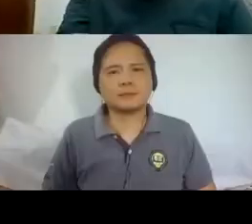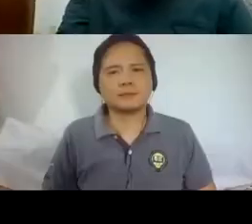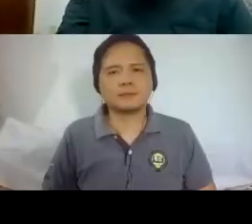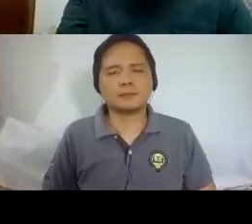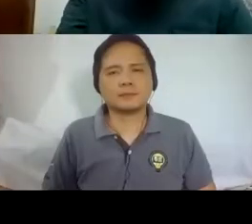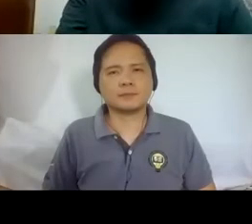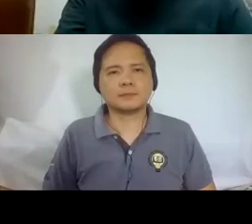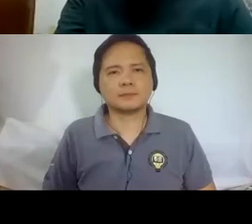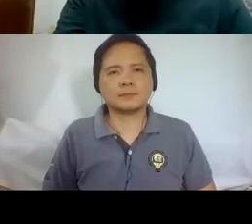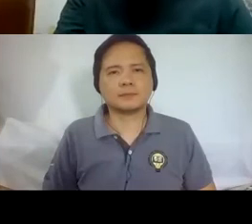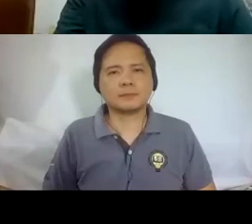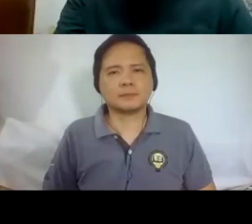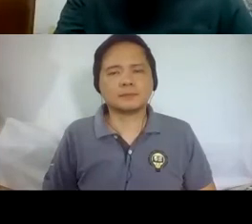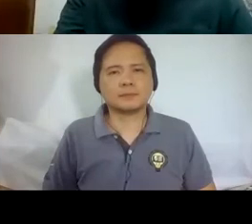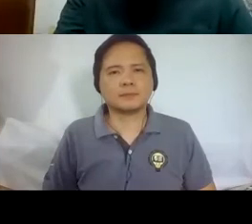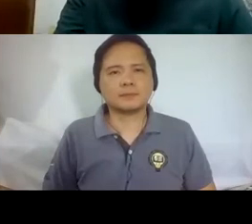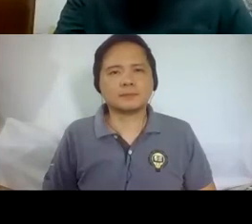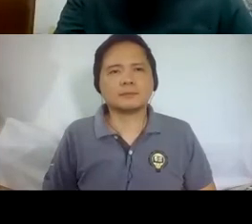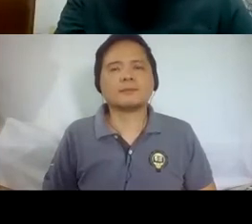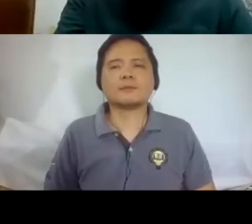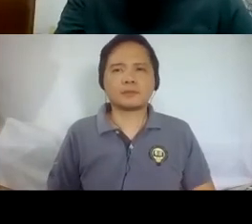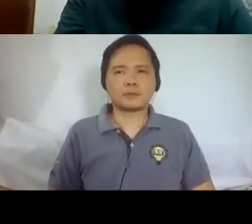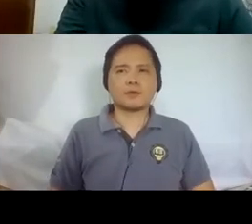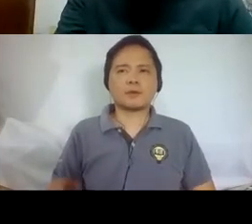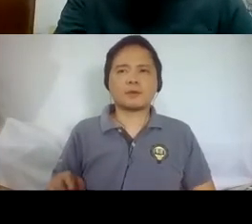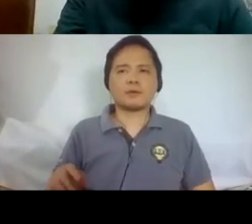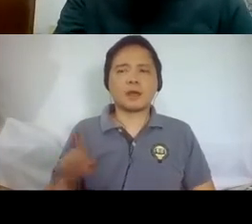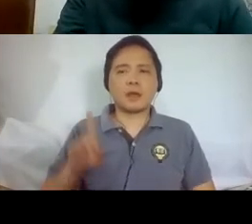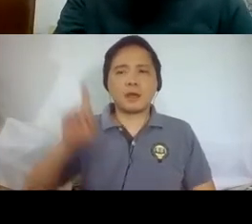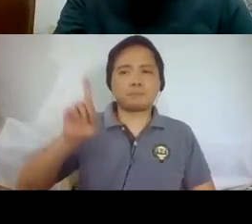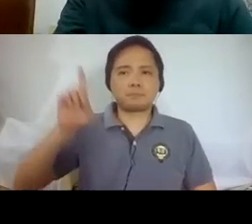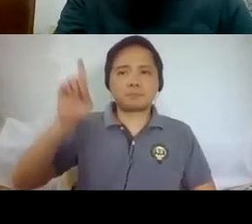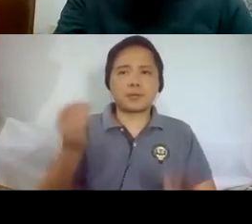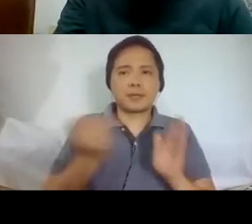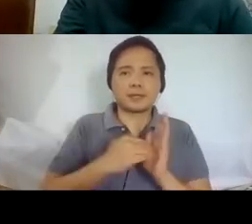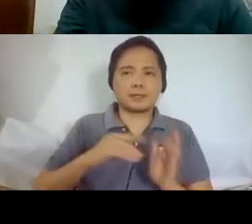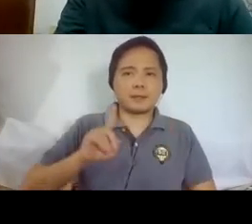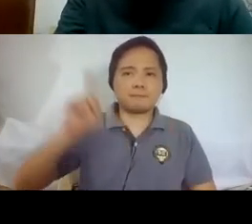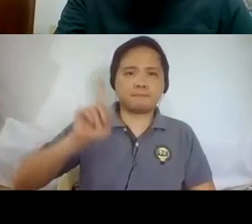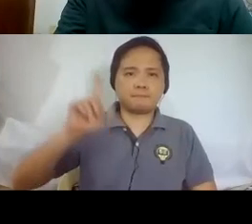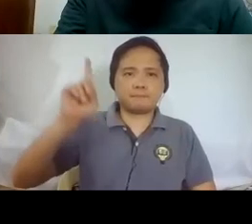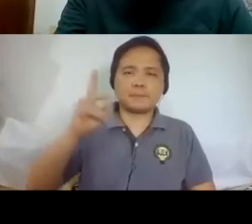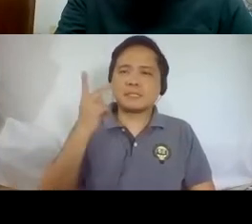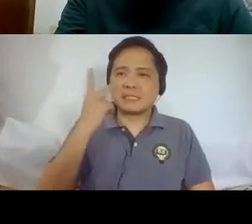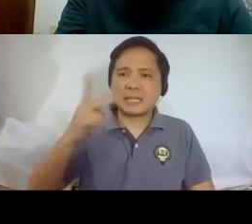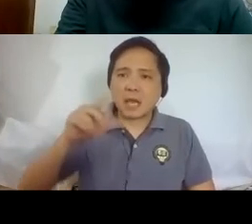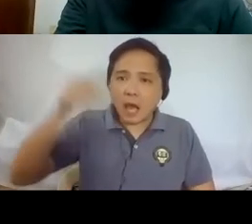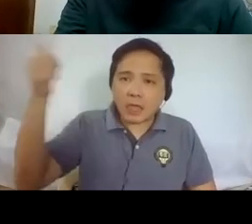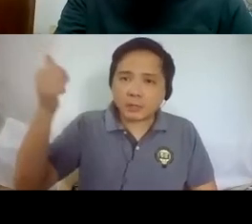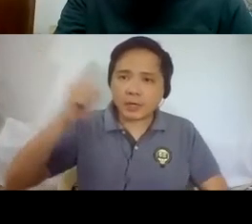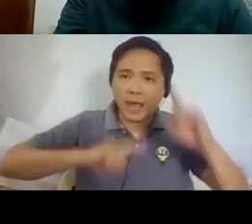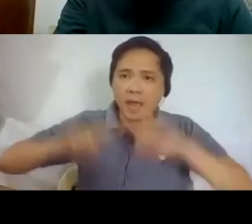All right. So now we go back up, and we see what other hand shapes are there.